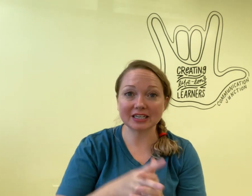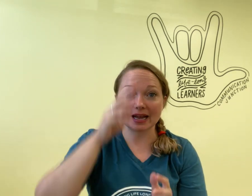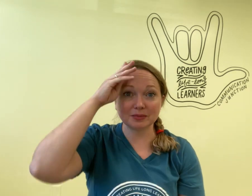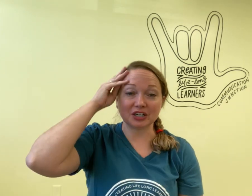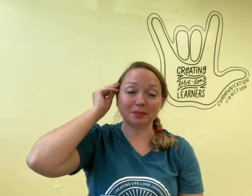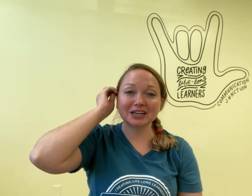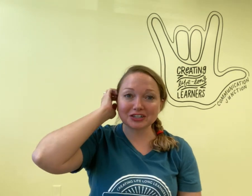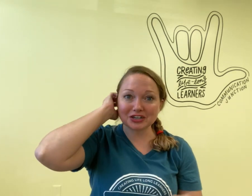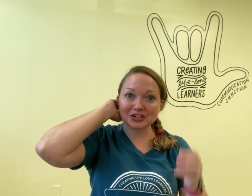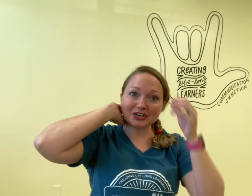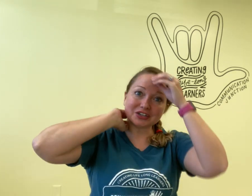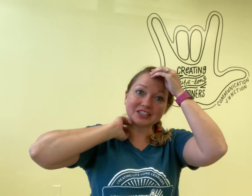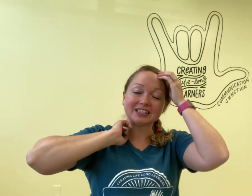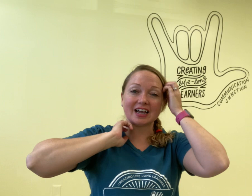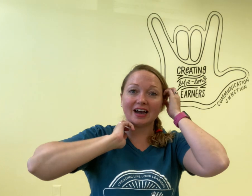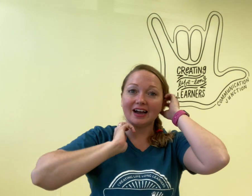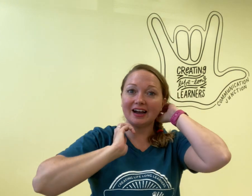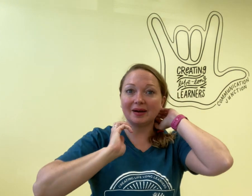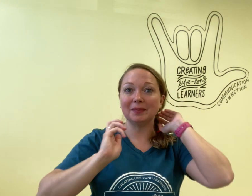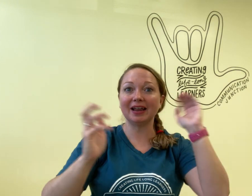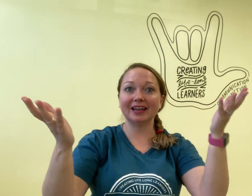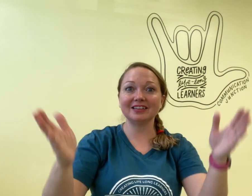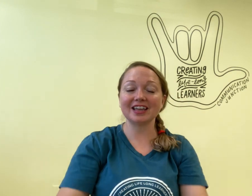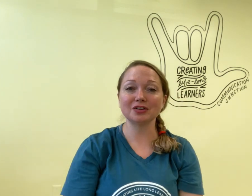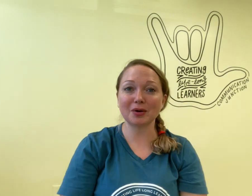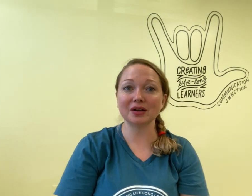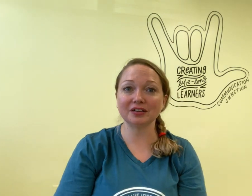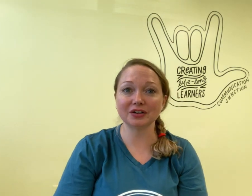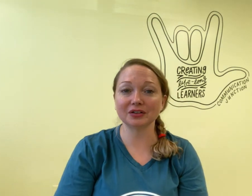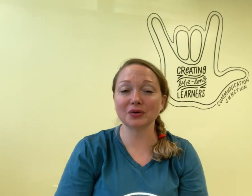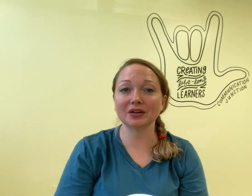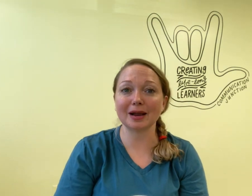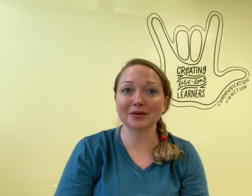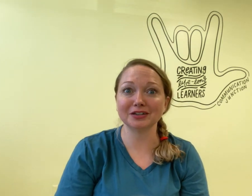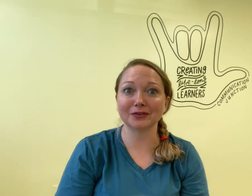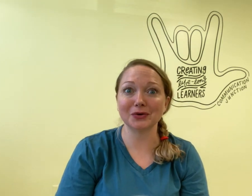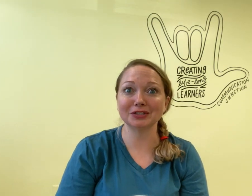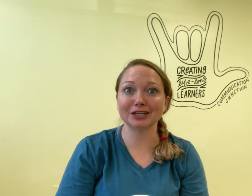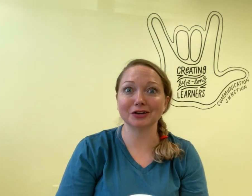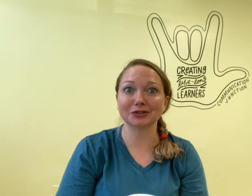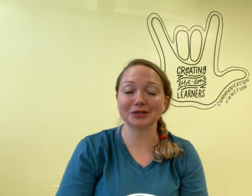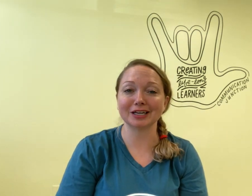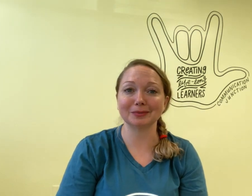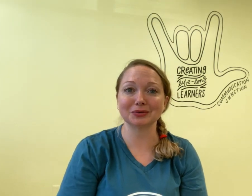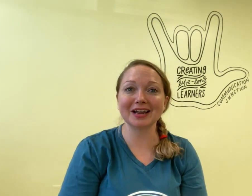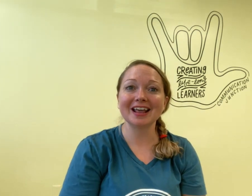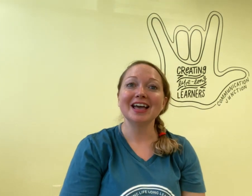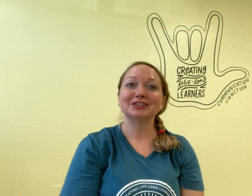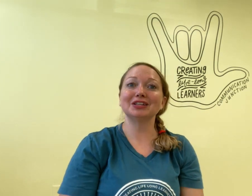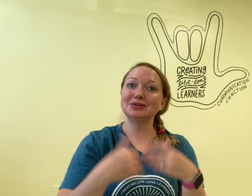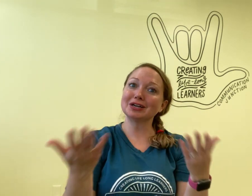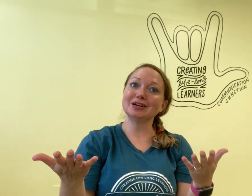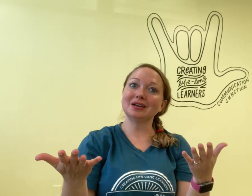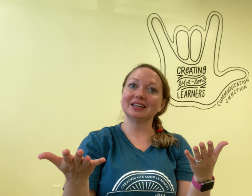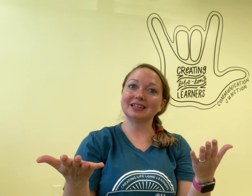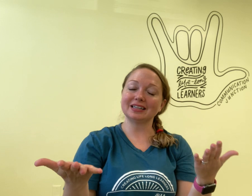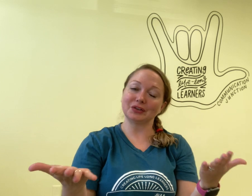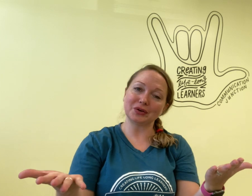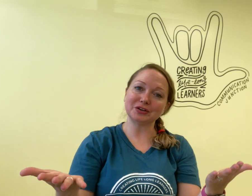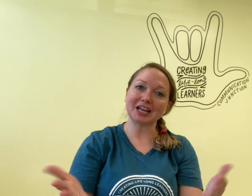share pictures, and thank your local libraries for hosting our story times, right? So that you can get a little